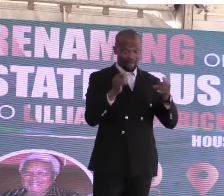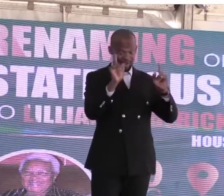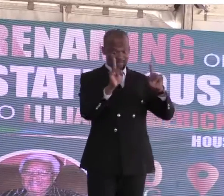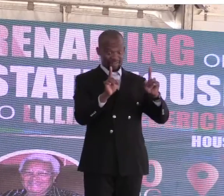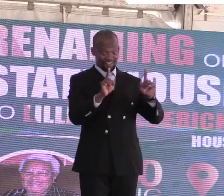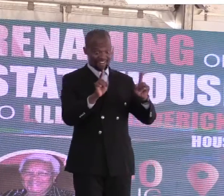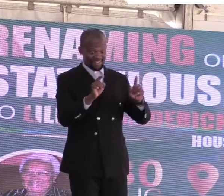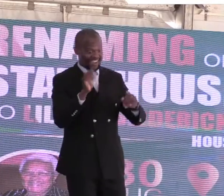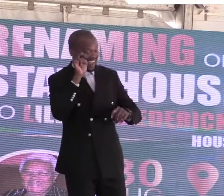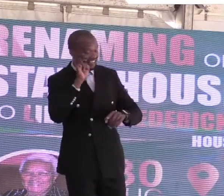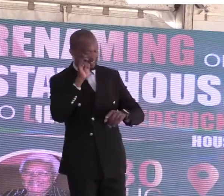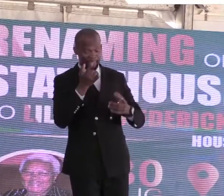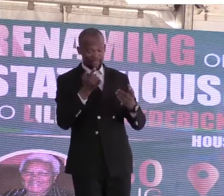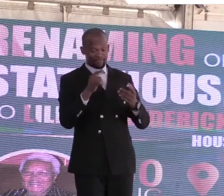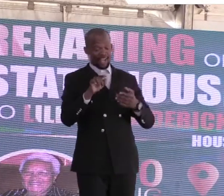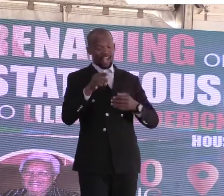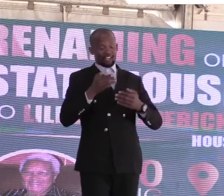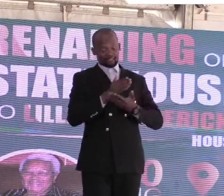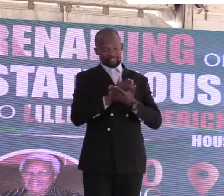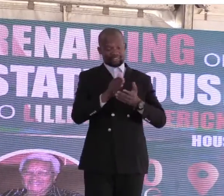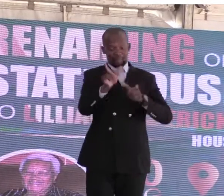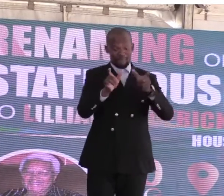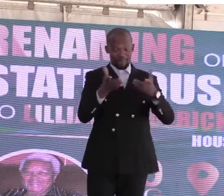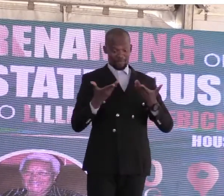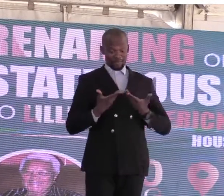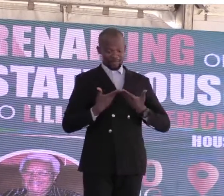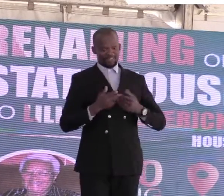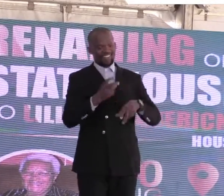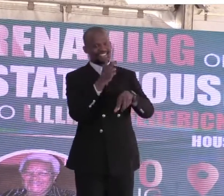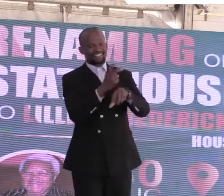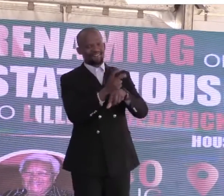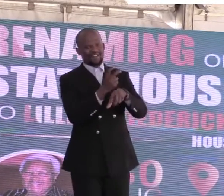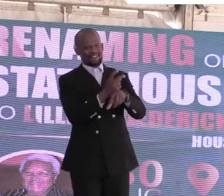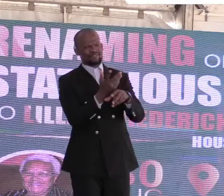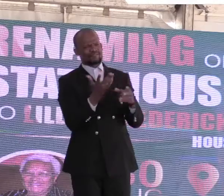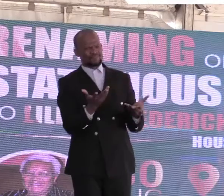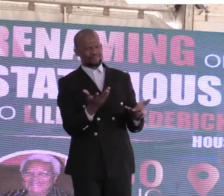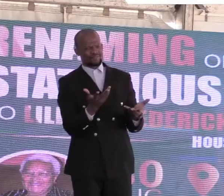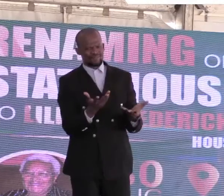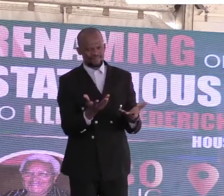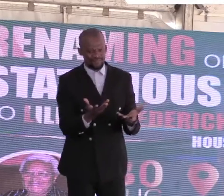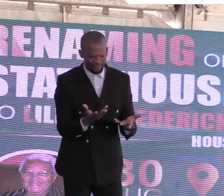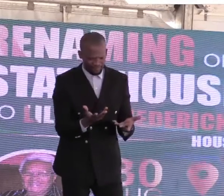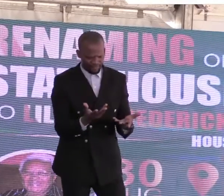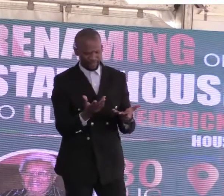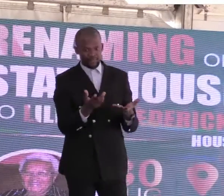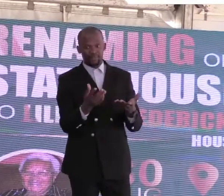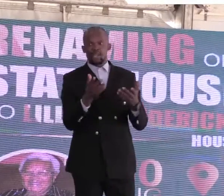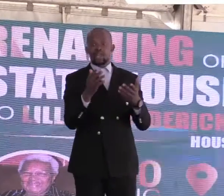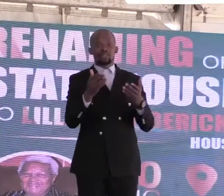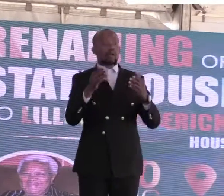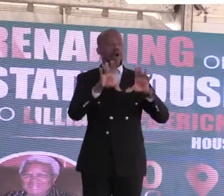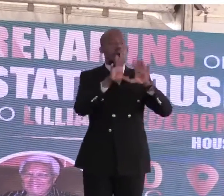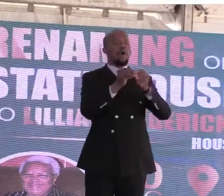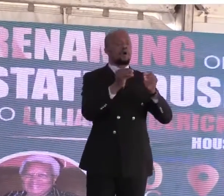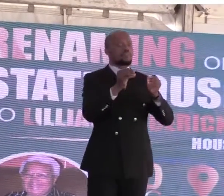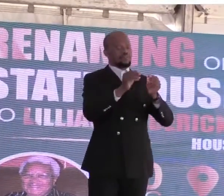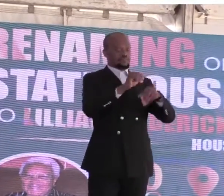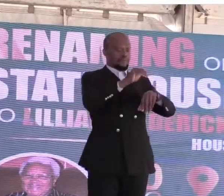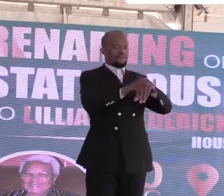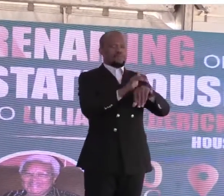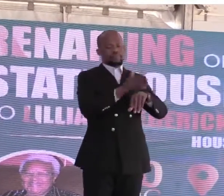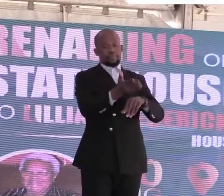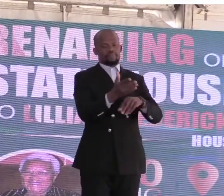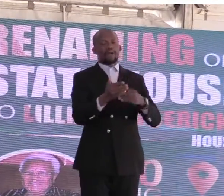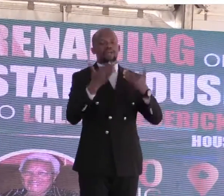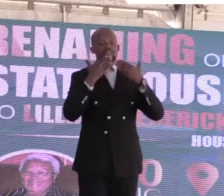some of us, I think it will be very difficult to emulate. Also to all comrades and friends who are present,